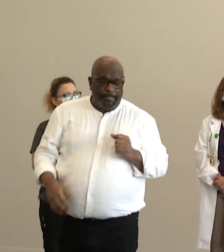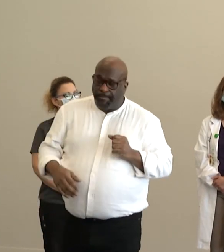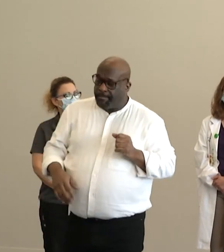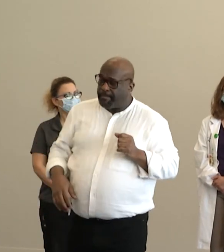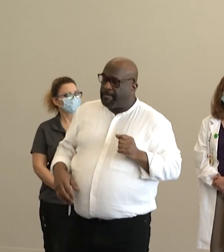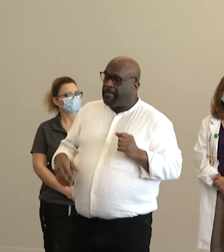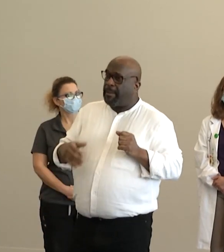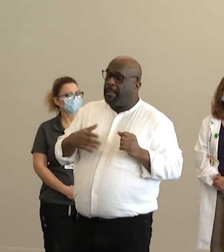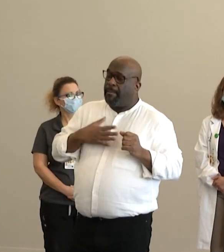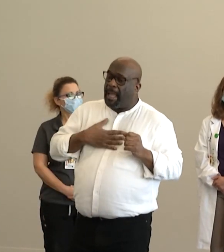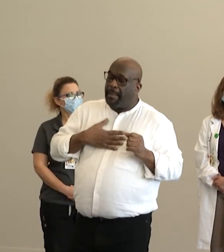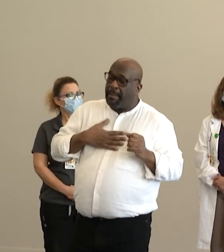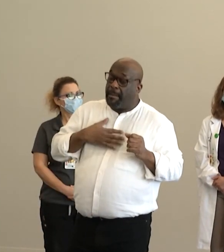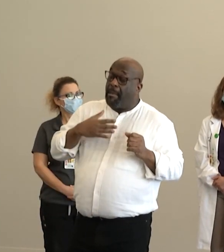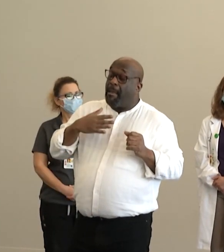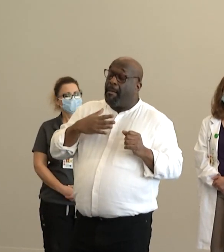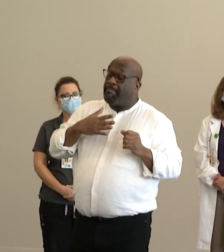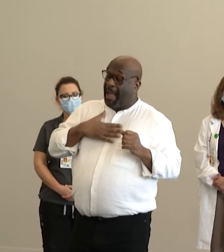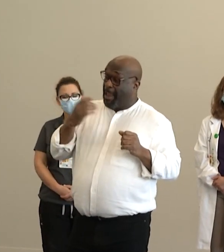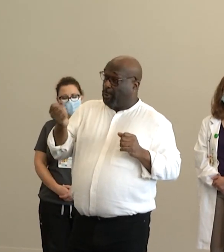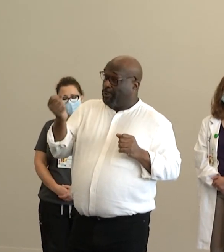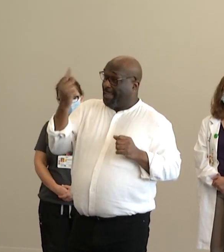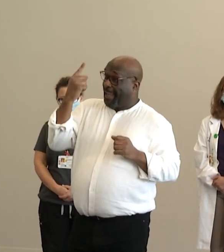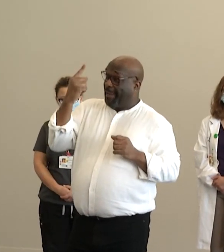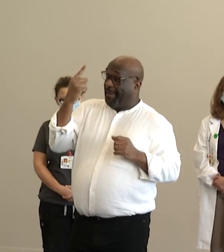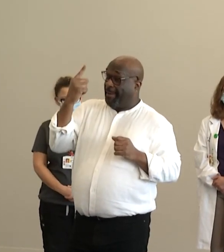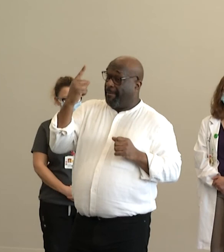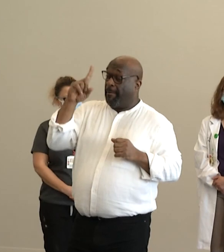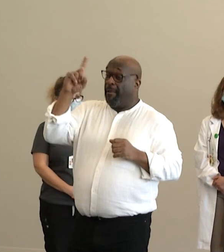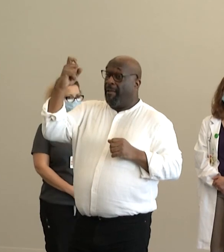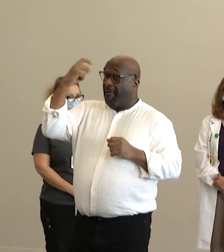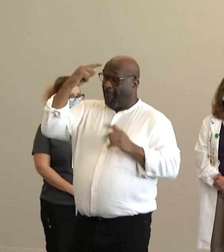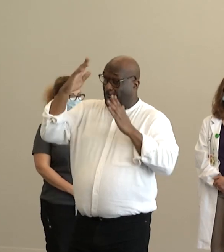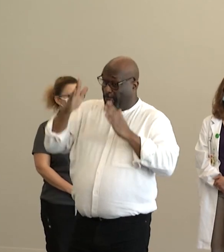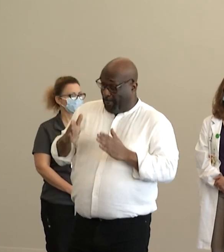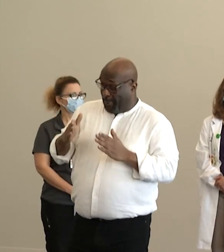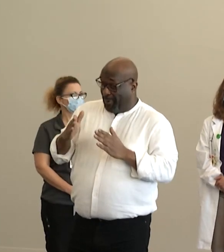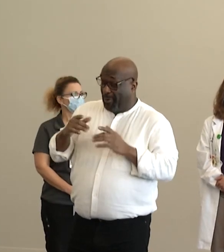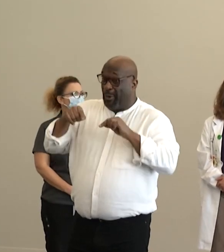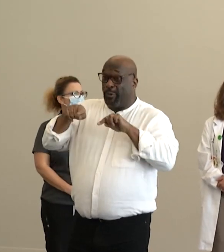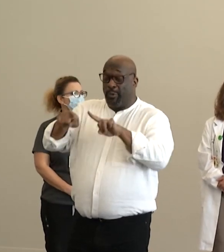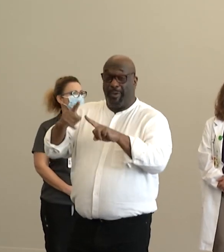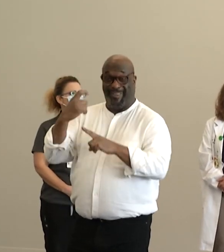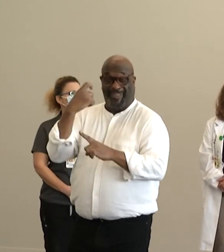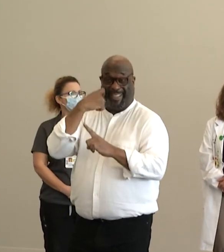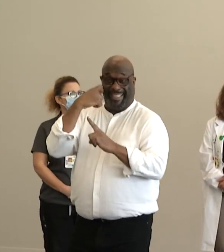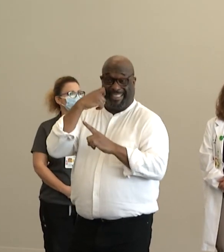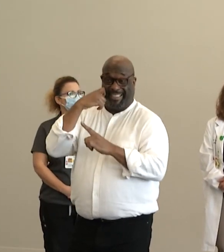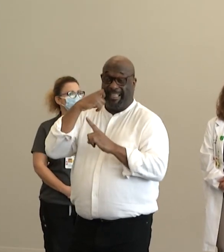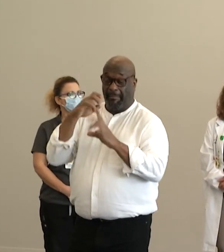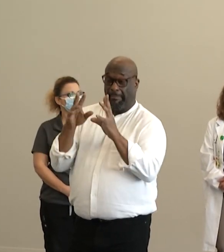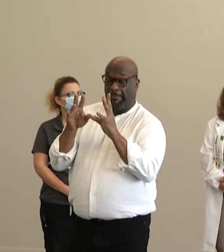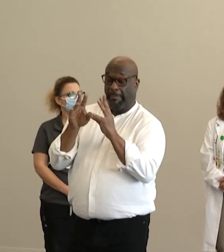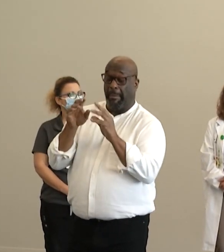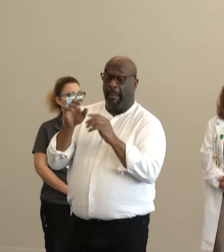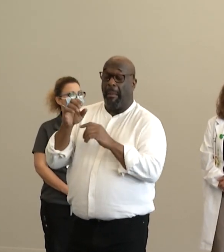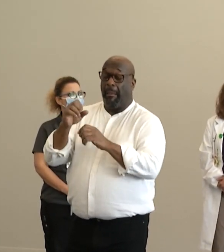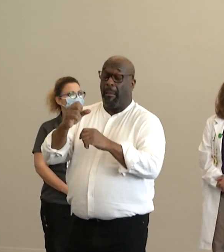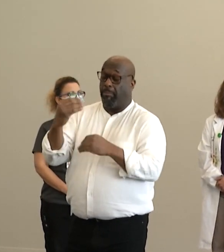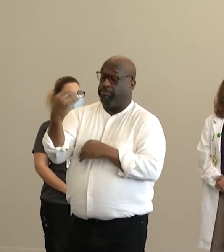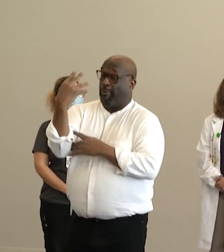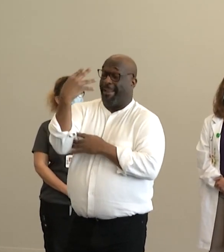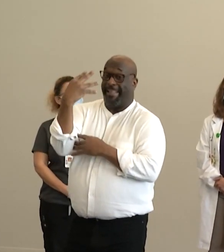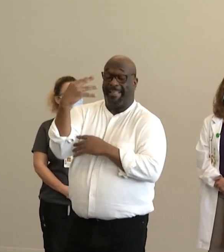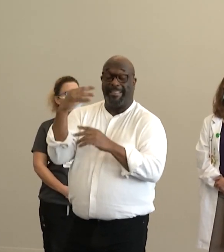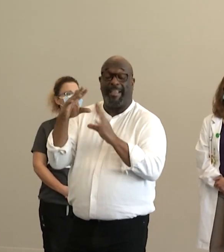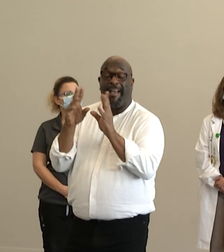My understanding is that the governor at his most recent press conference talked about reaching a peak in the state of